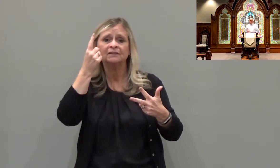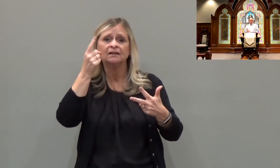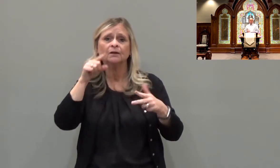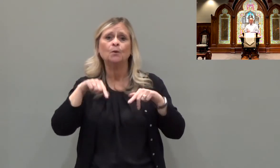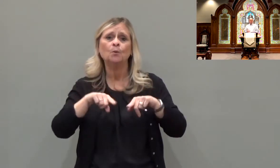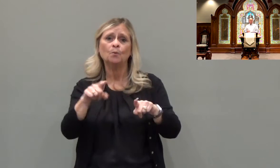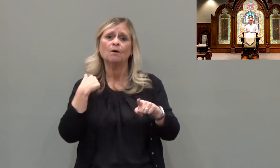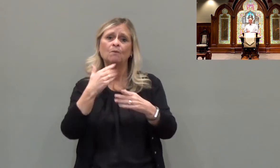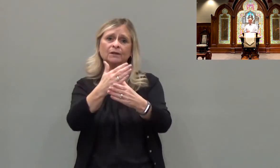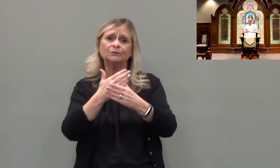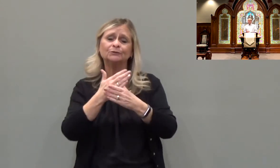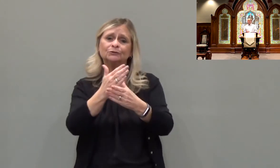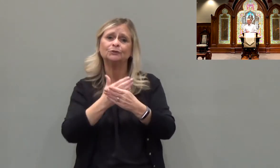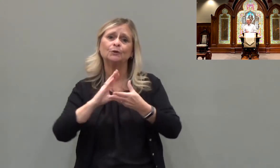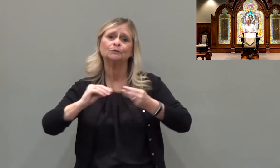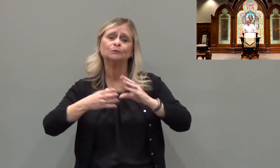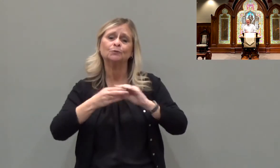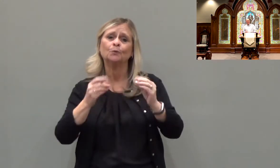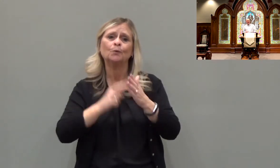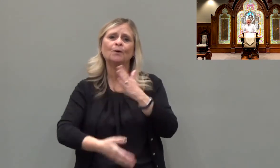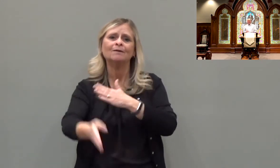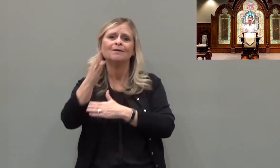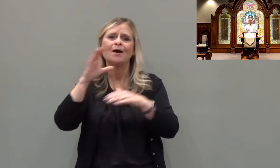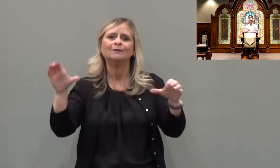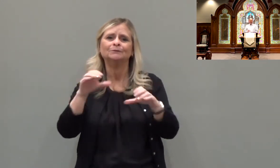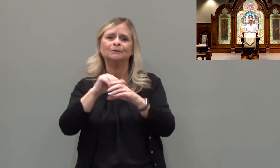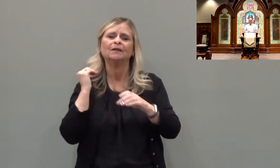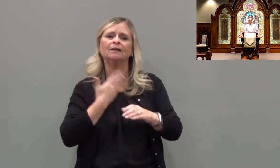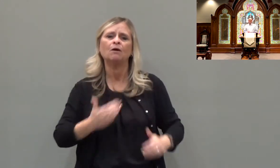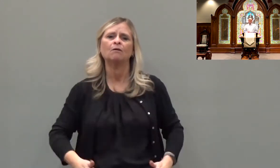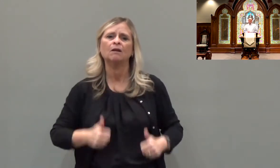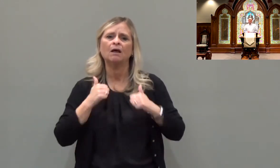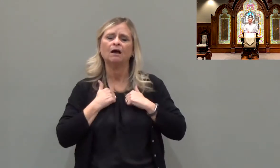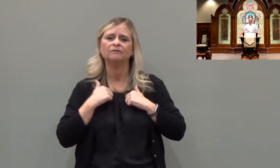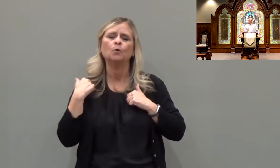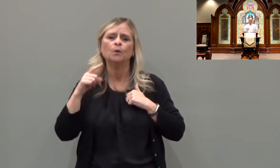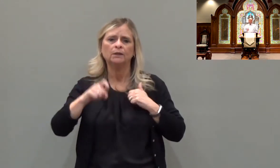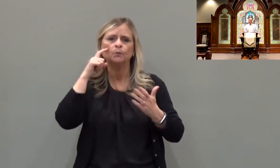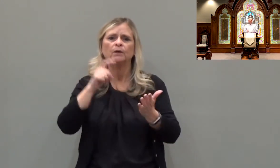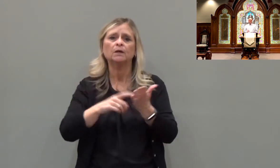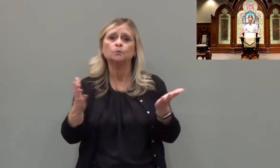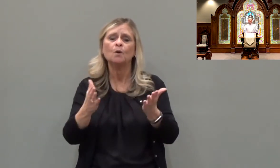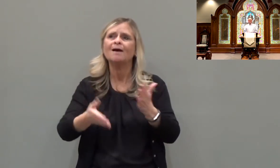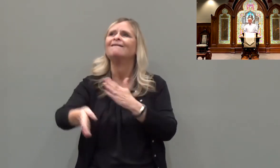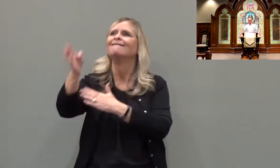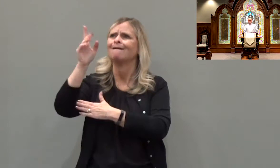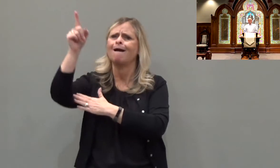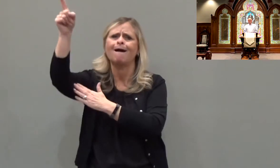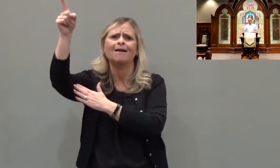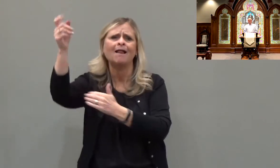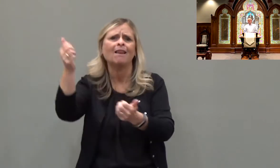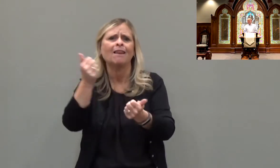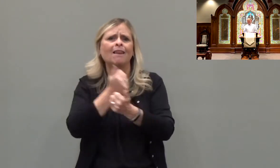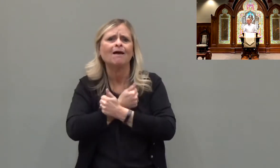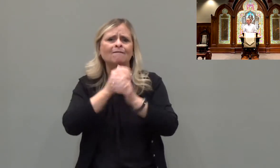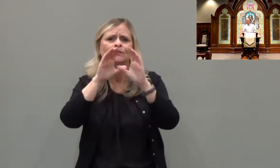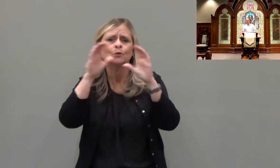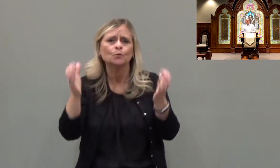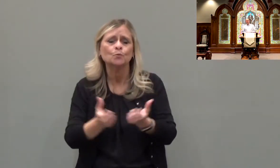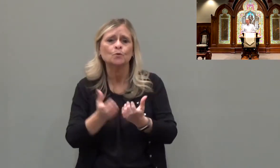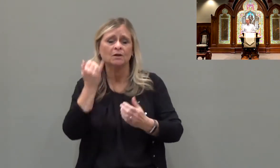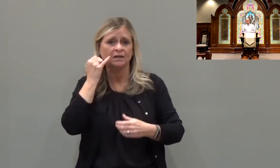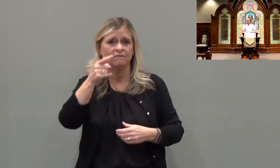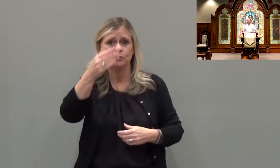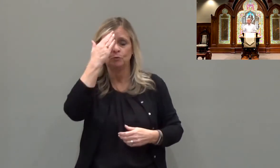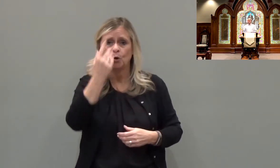sharing the story of what God is doing in our life is that God loves the world. If you know one verse in the Bible, you